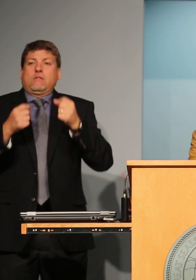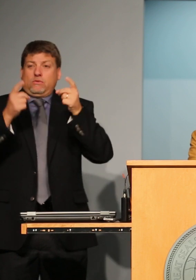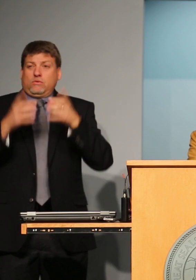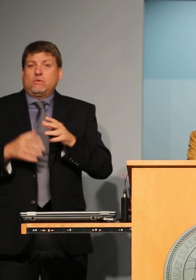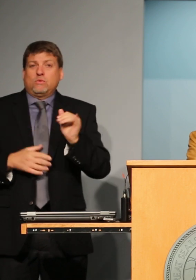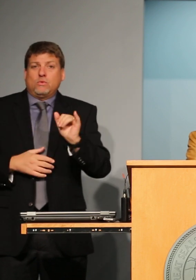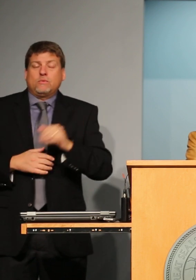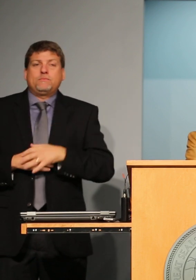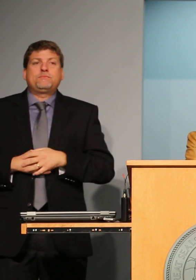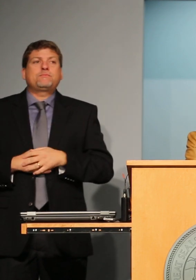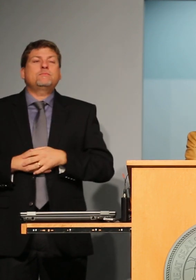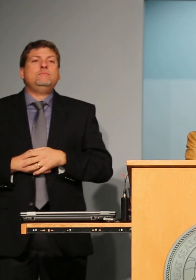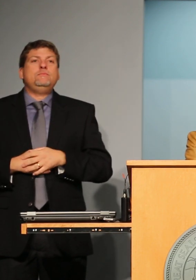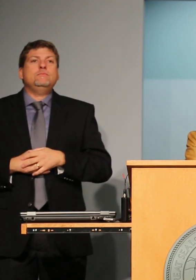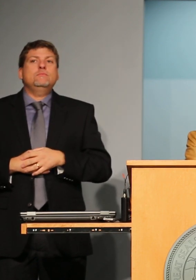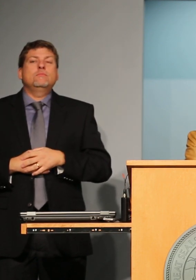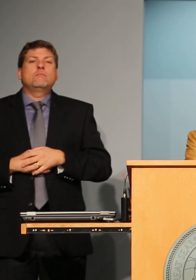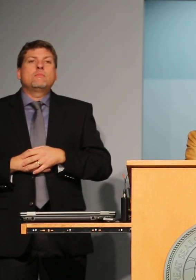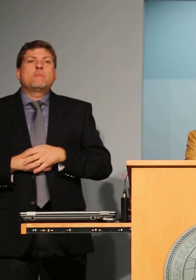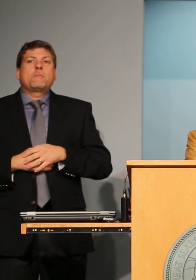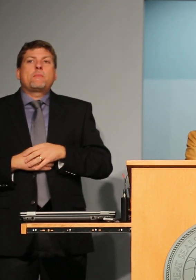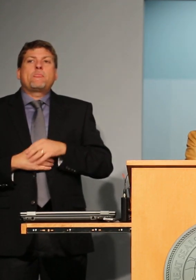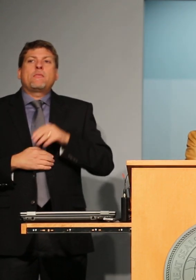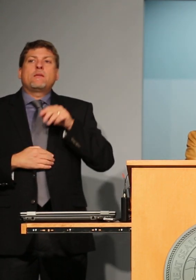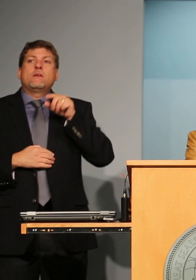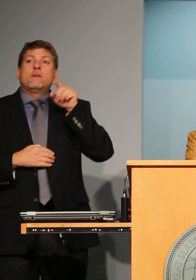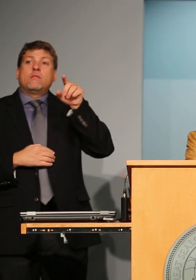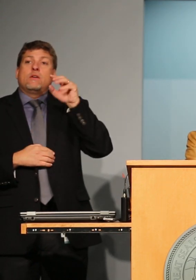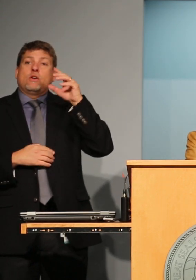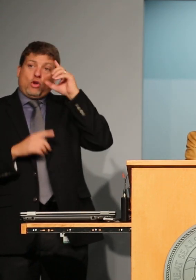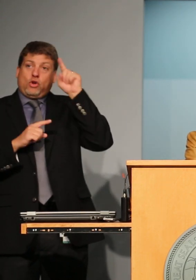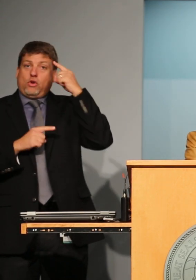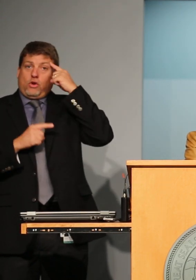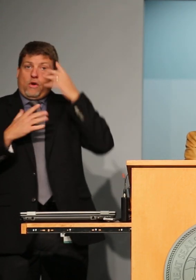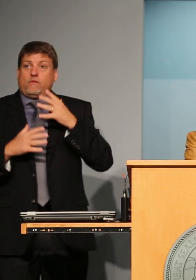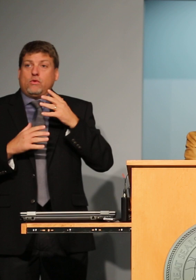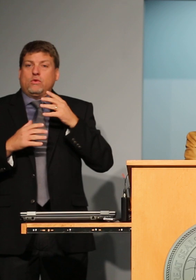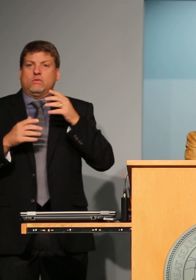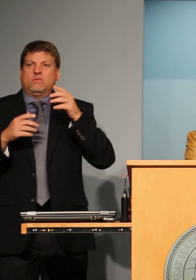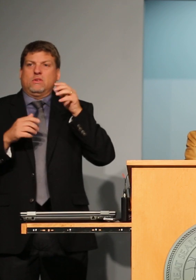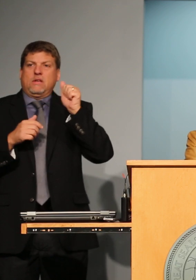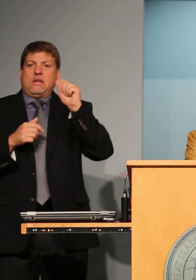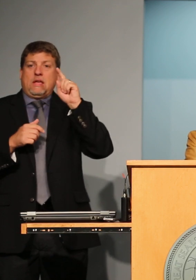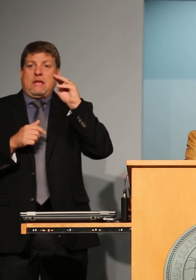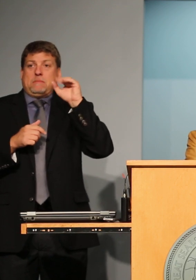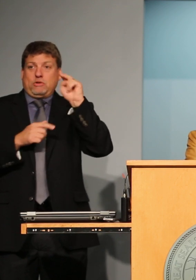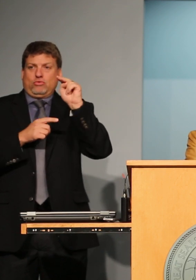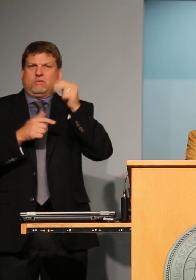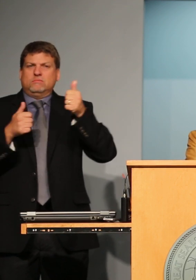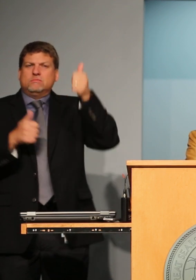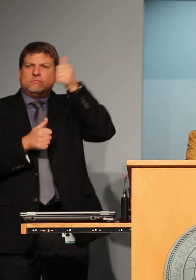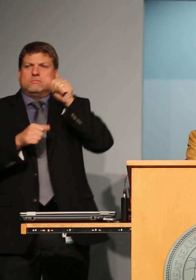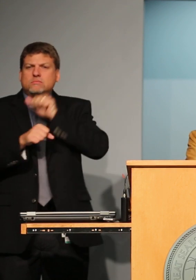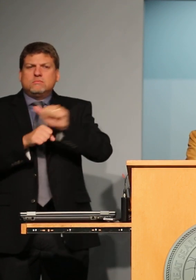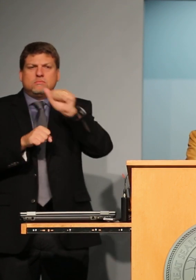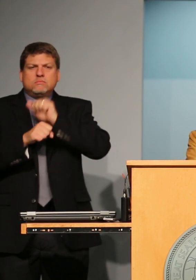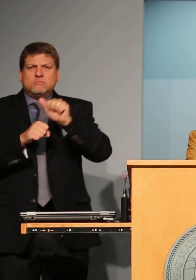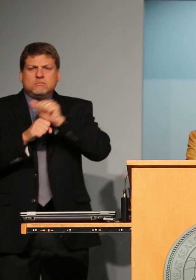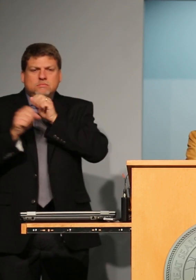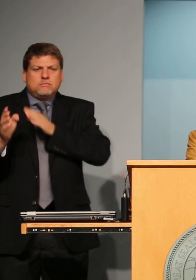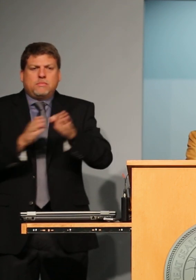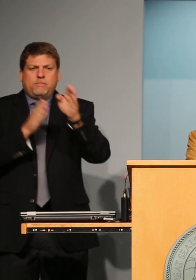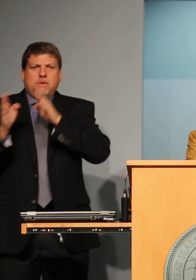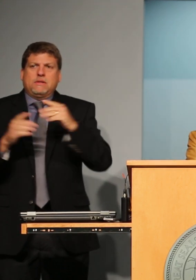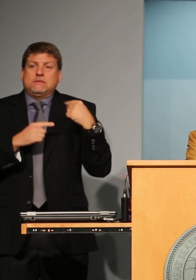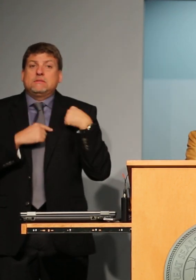The McCrory administration has been actively working since July for the possibility that a patient in